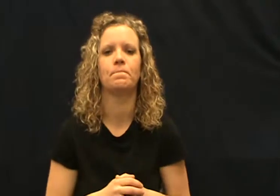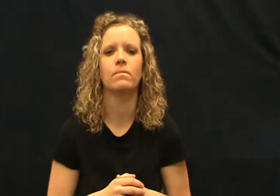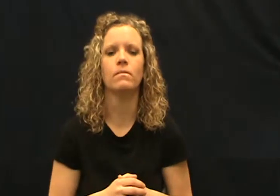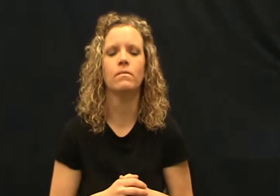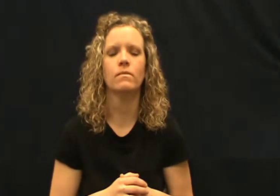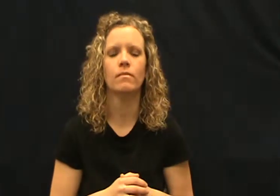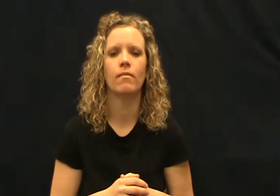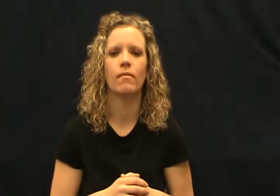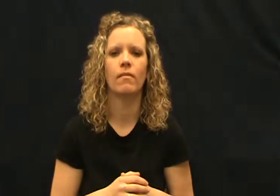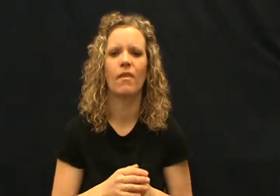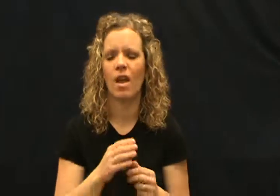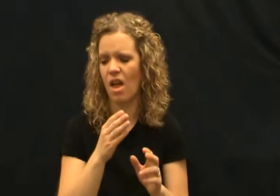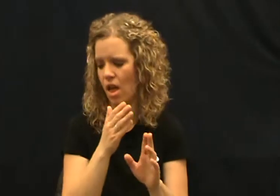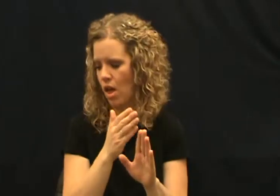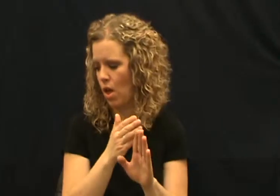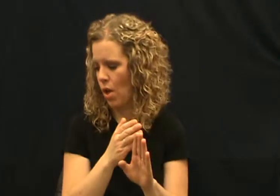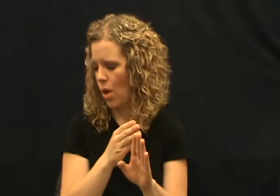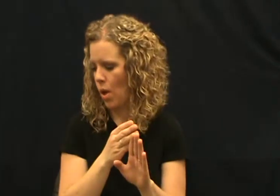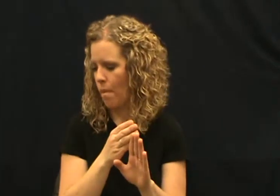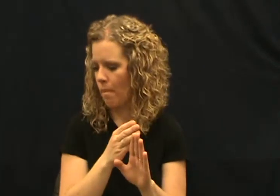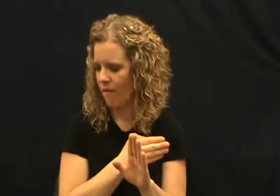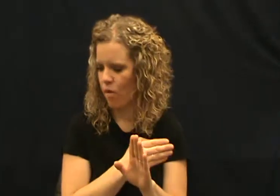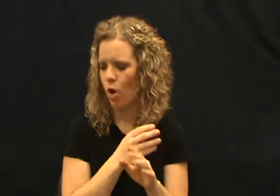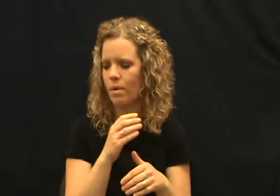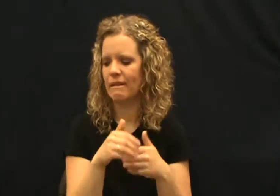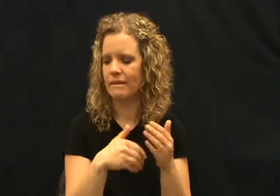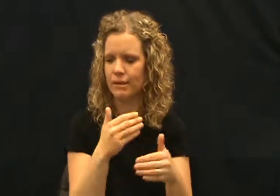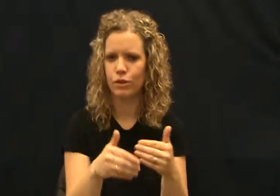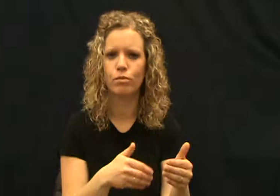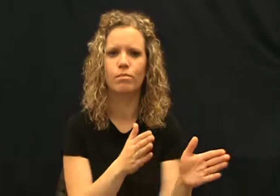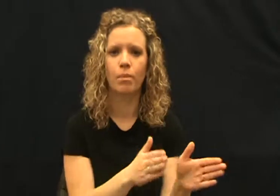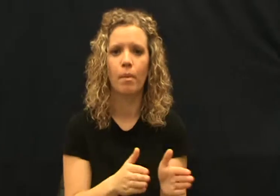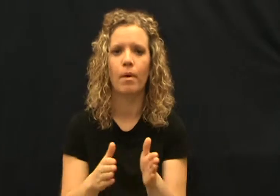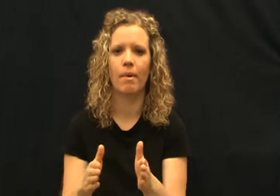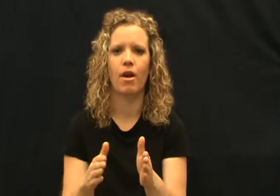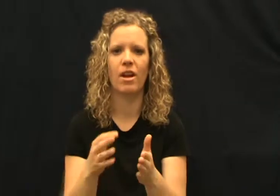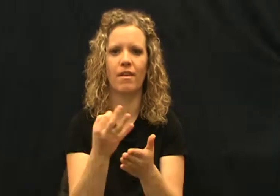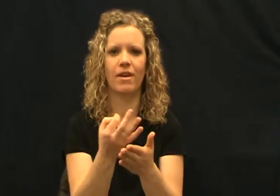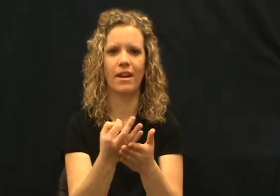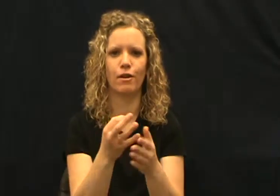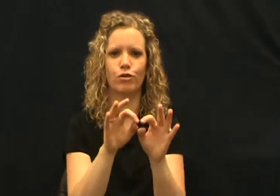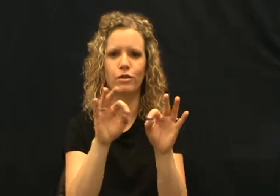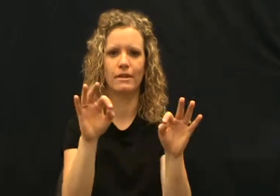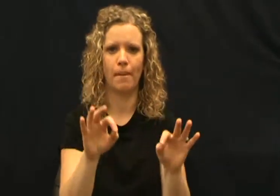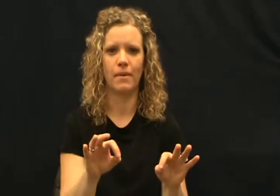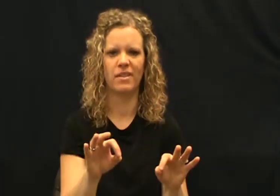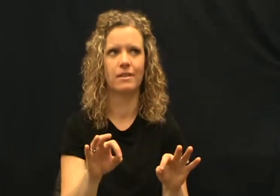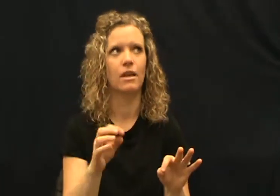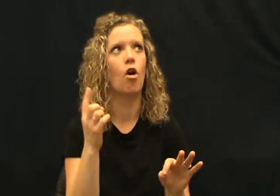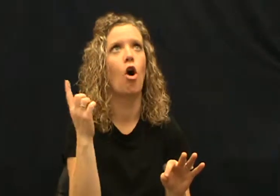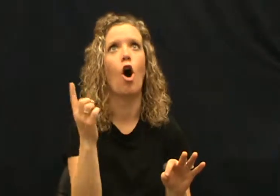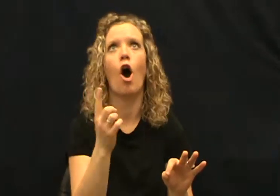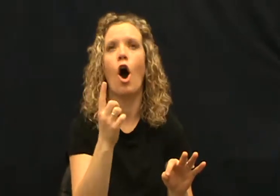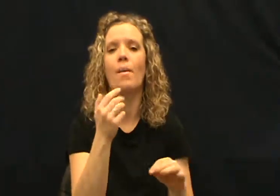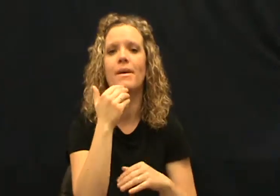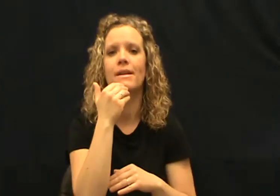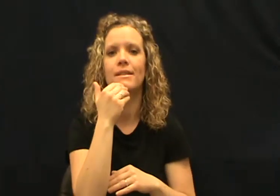Now, before we go about preparing financial statements, it's always a good idea to use that double entry